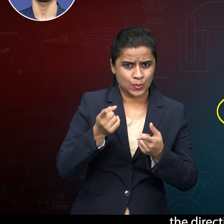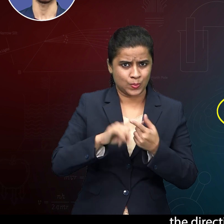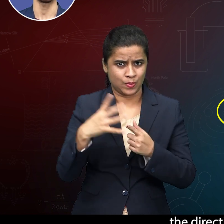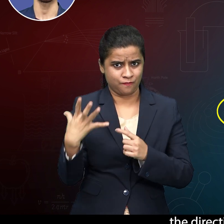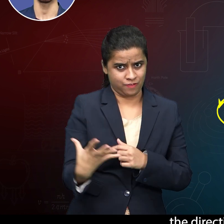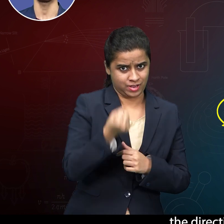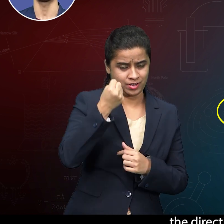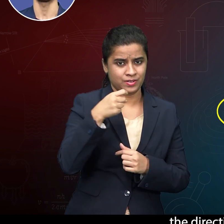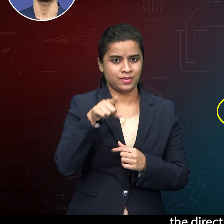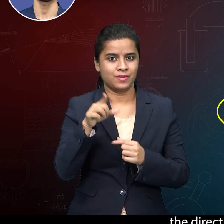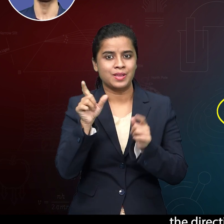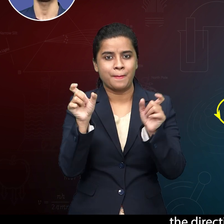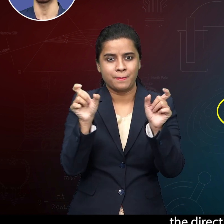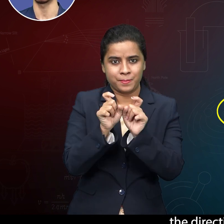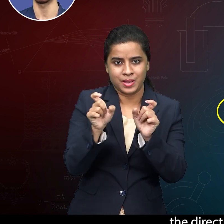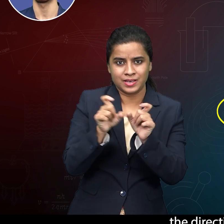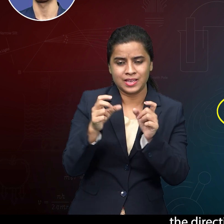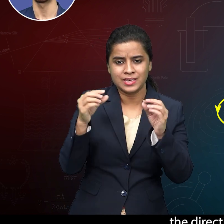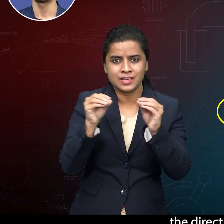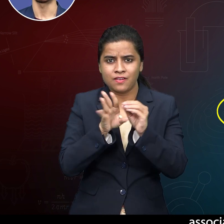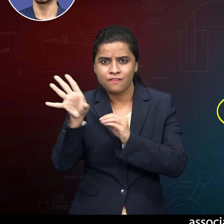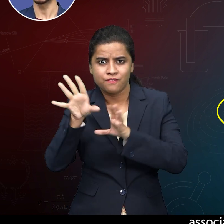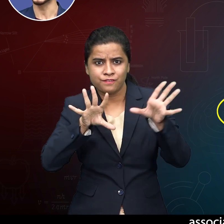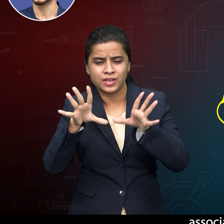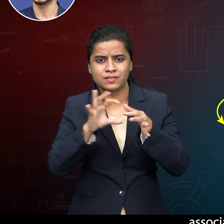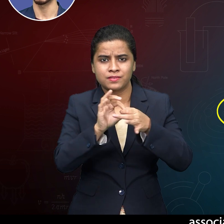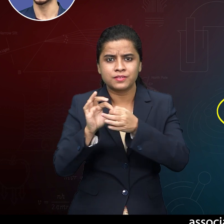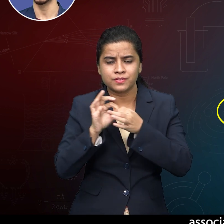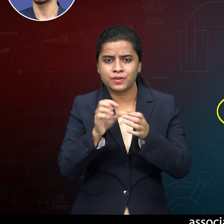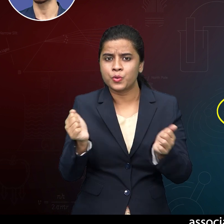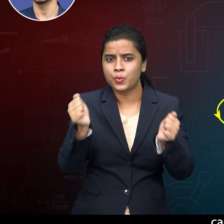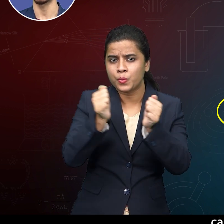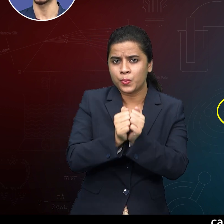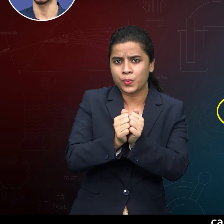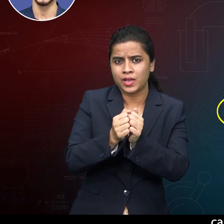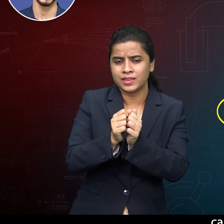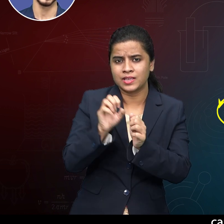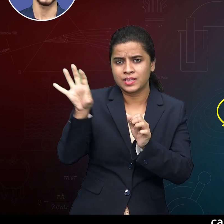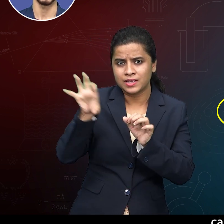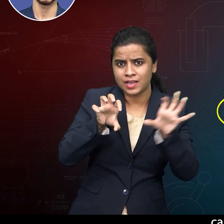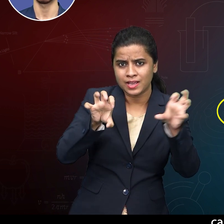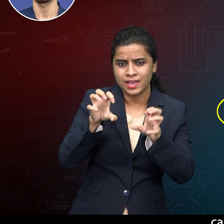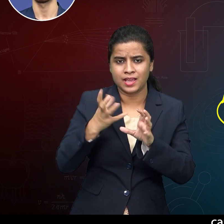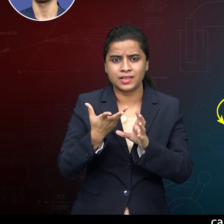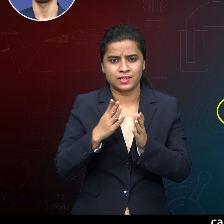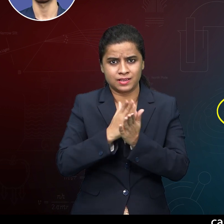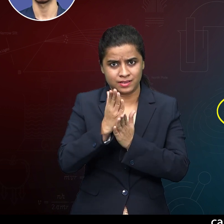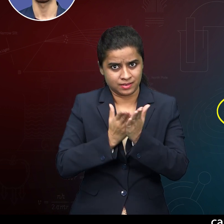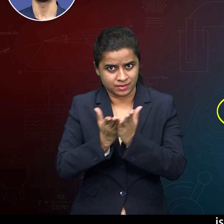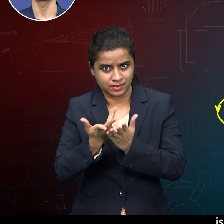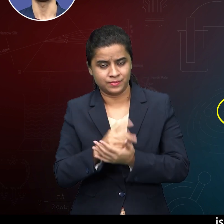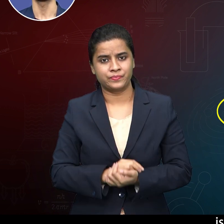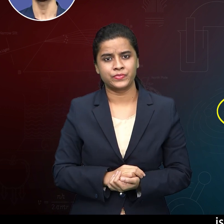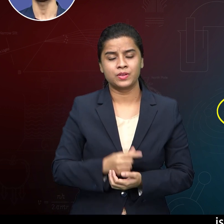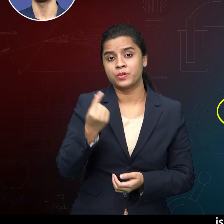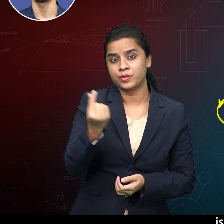finding the direction of the magnetic field associated with a current carrying conductor